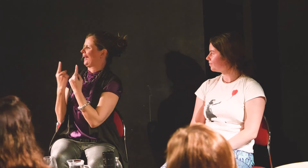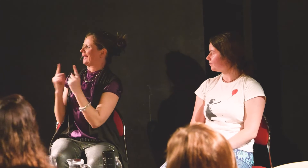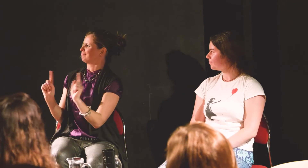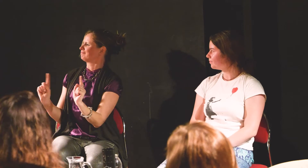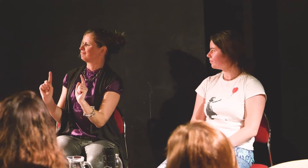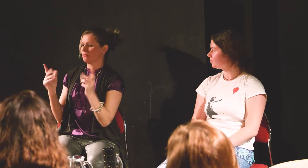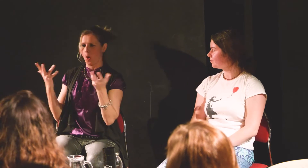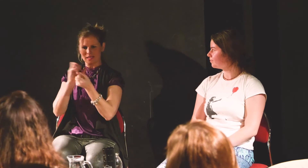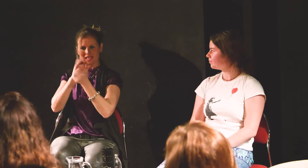For me,